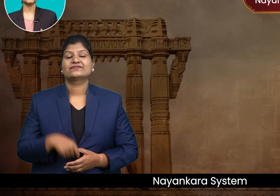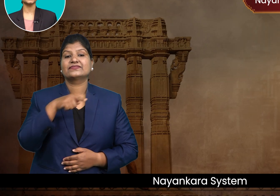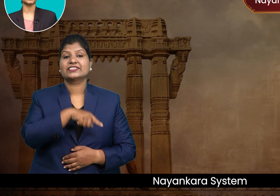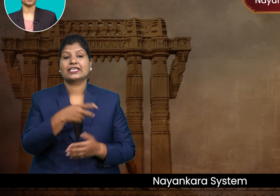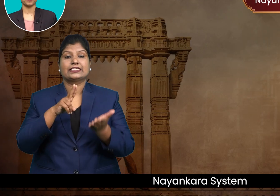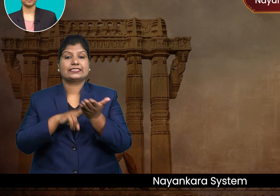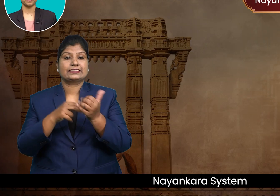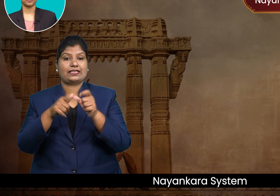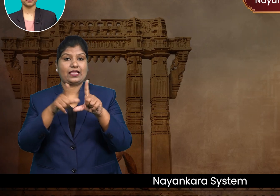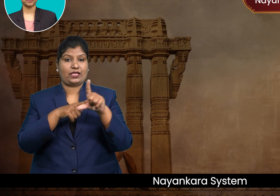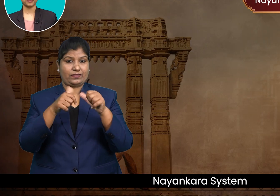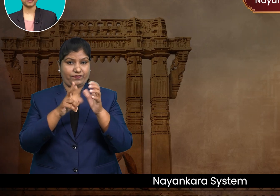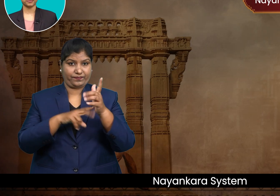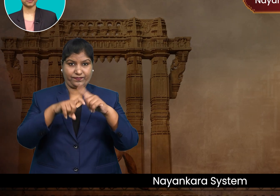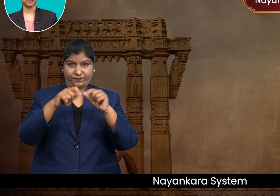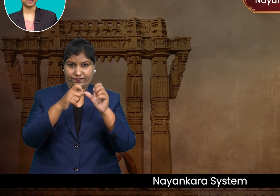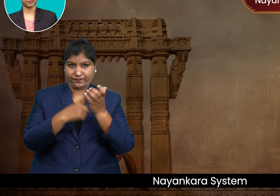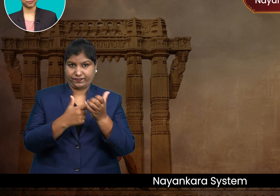Nayankara system.